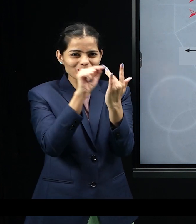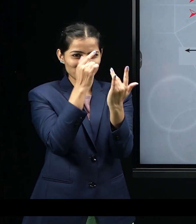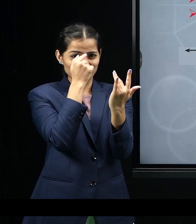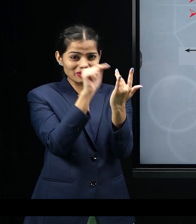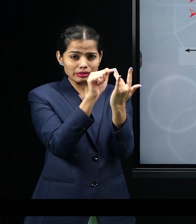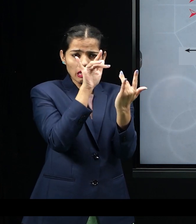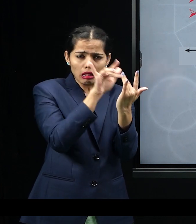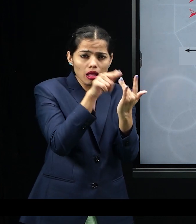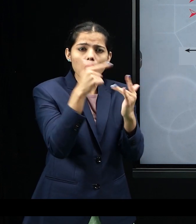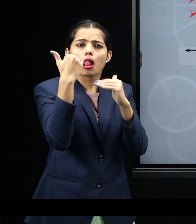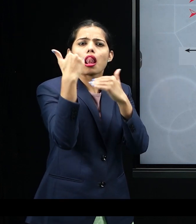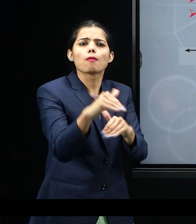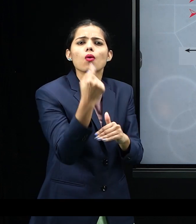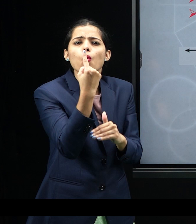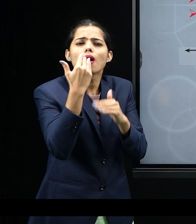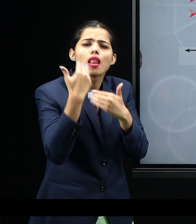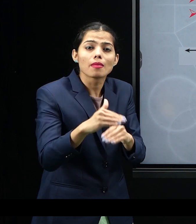is not equal 0. Why?